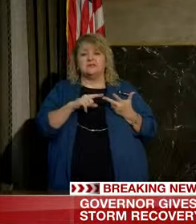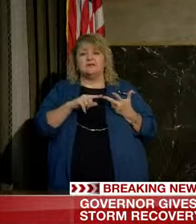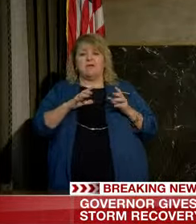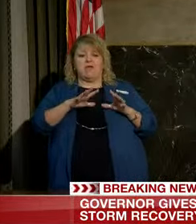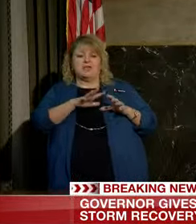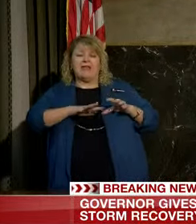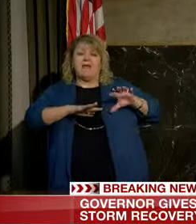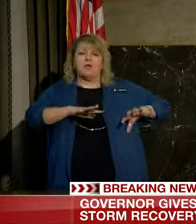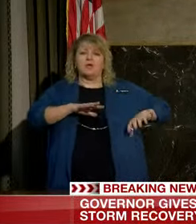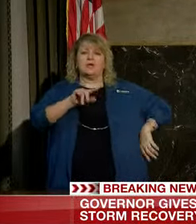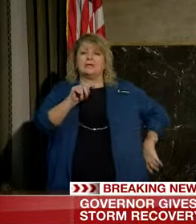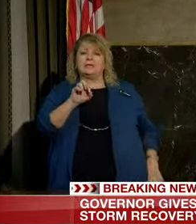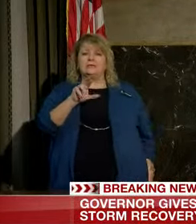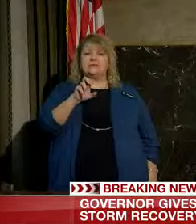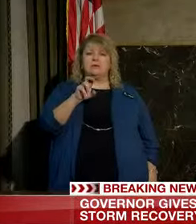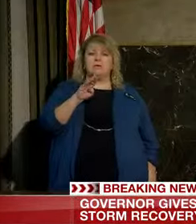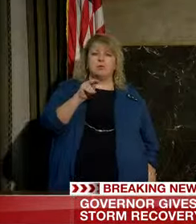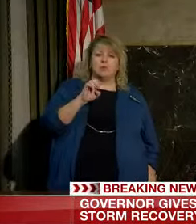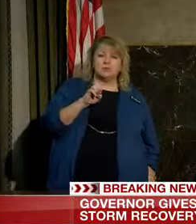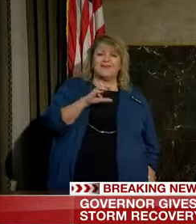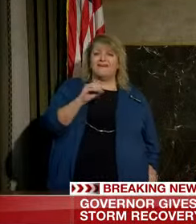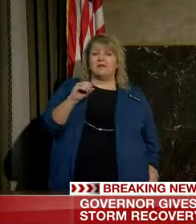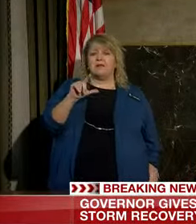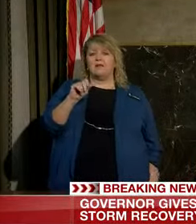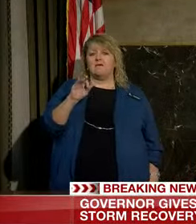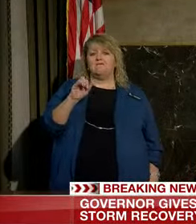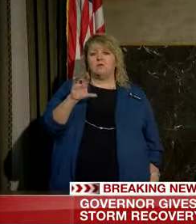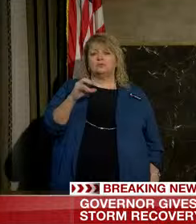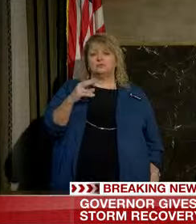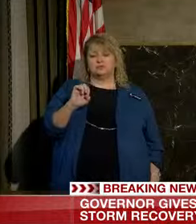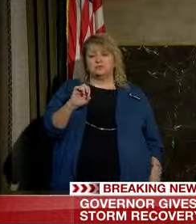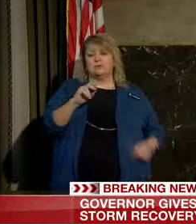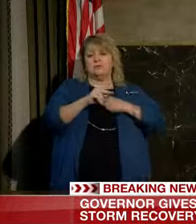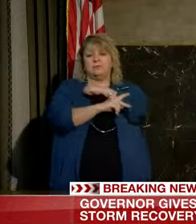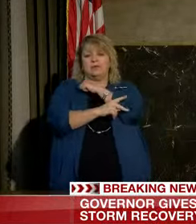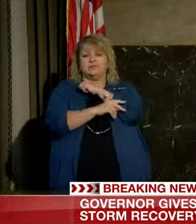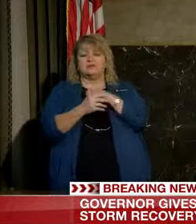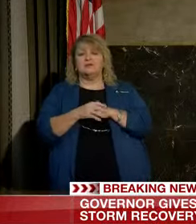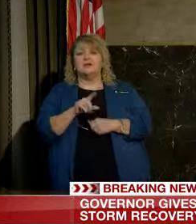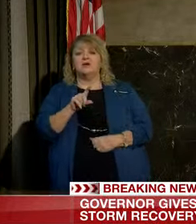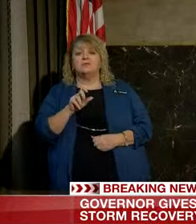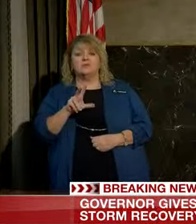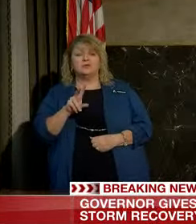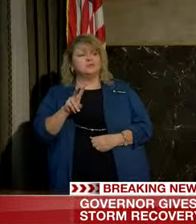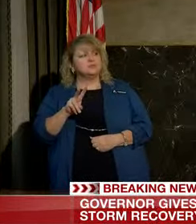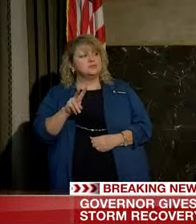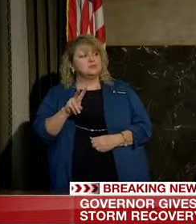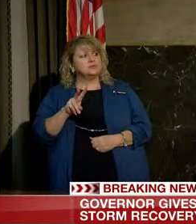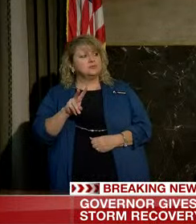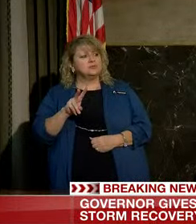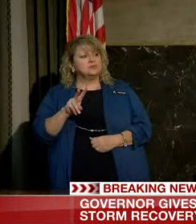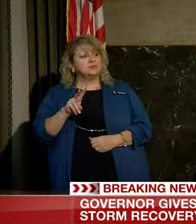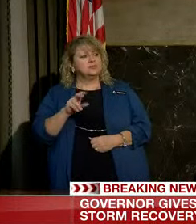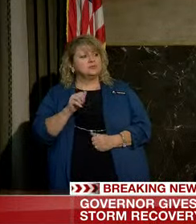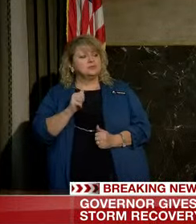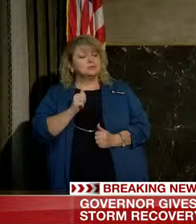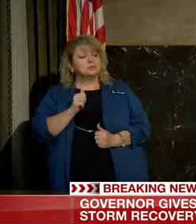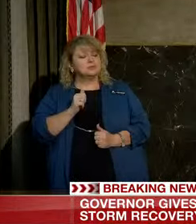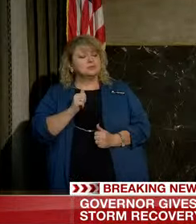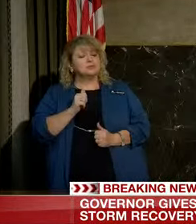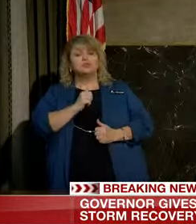Parish. We continue to have 1,732 service members in the National Guard activated in support of